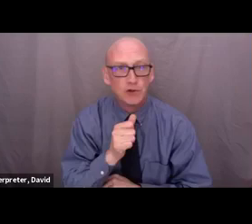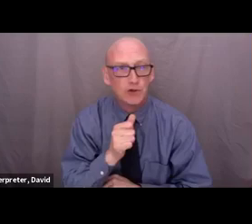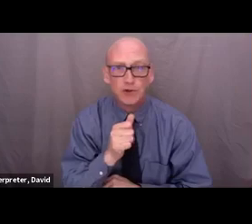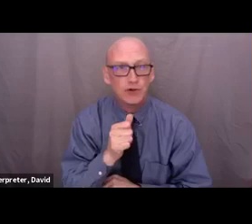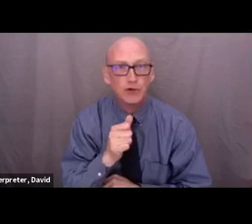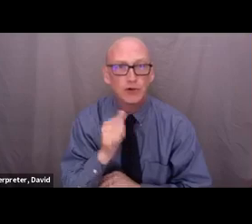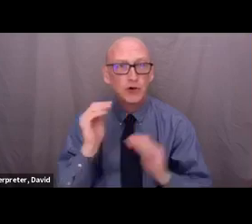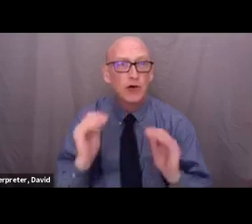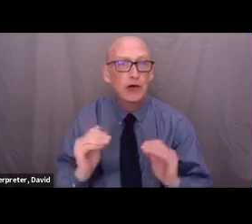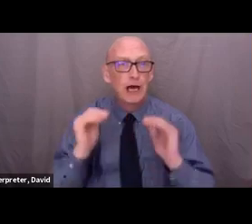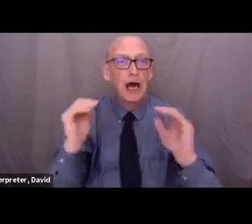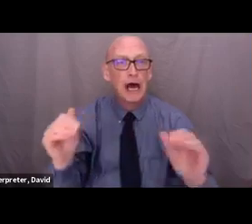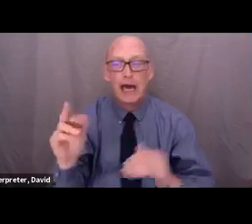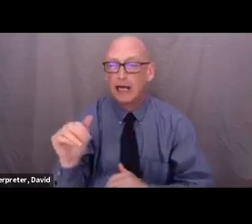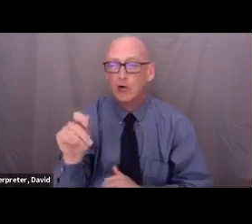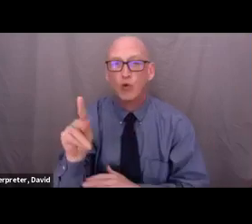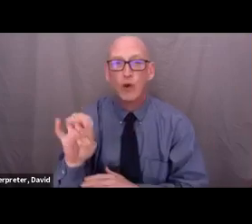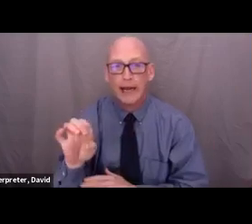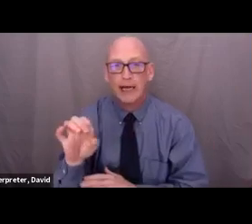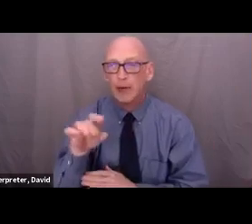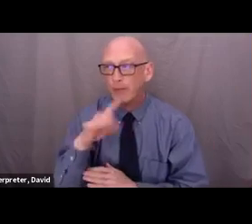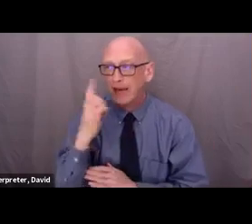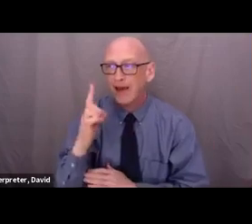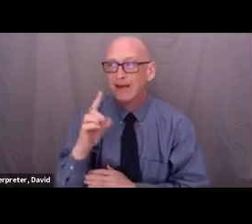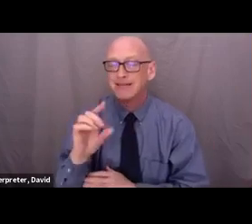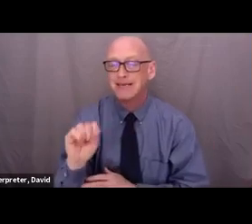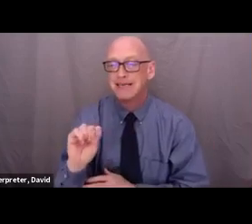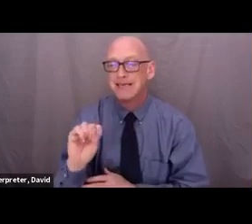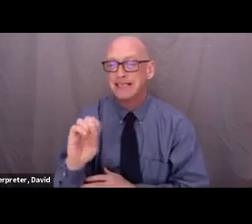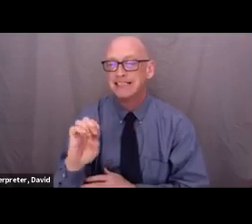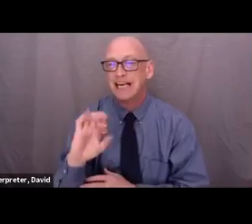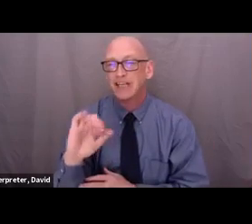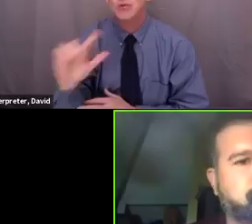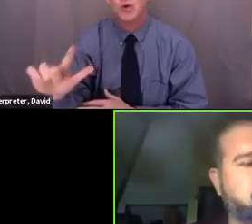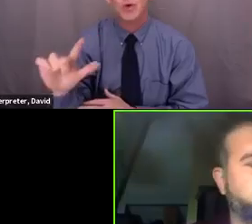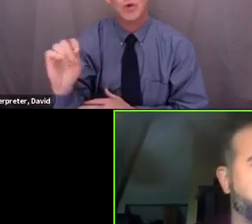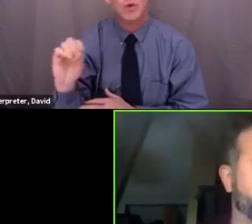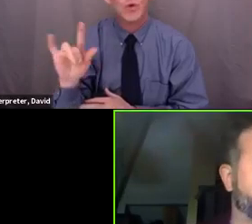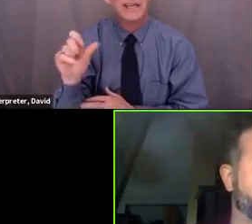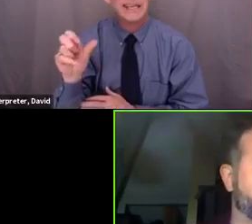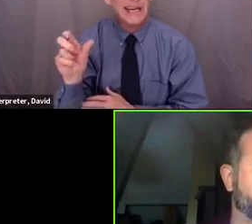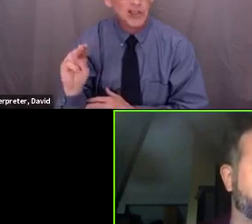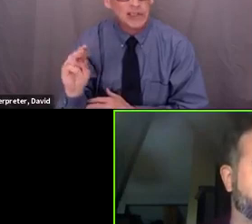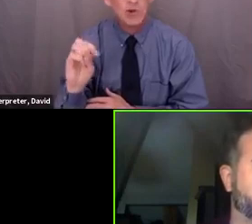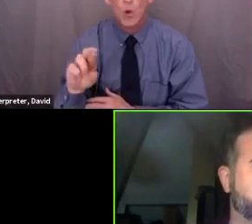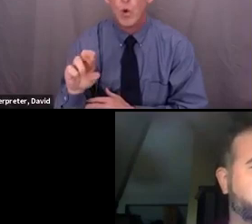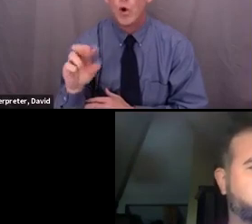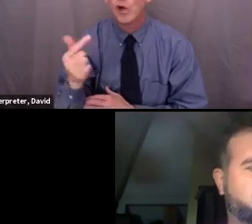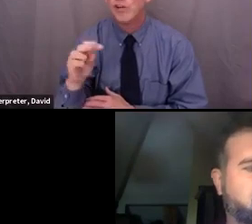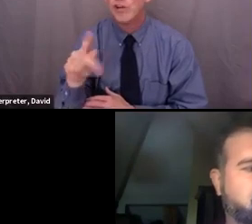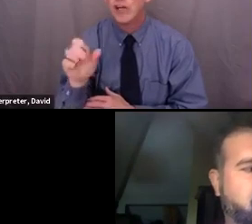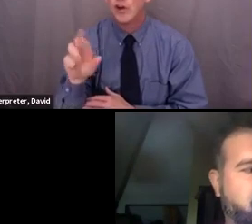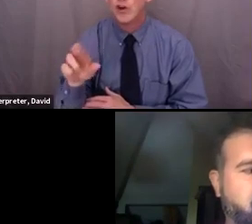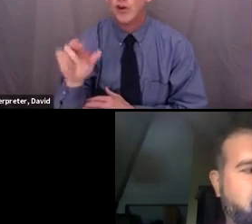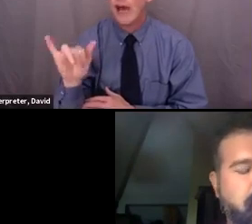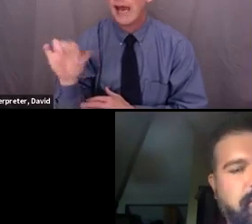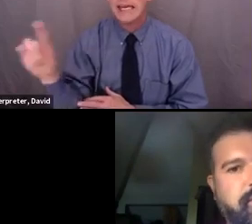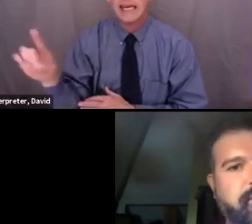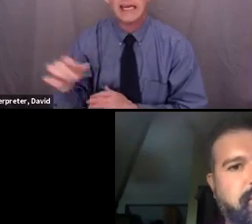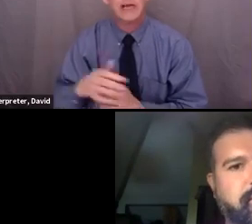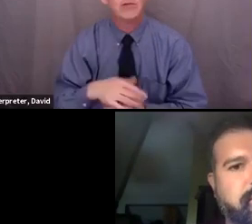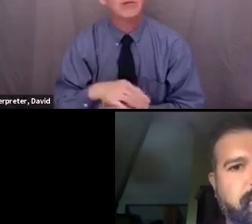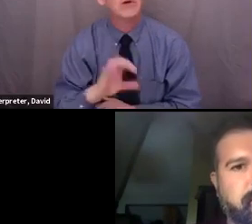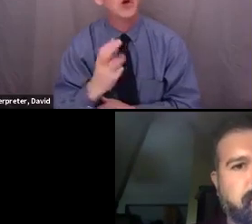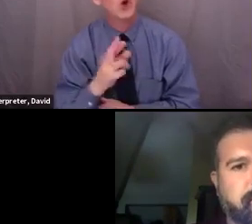at higher rates just because of their sexual orientation or gender identity. Right. And Nick, you mentioned